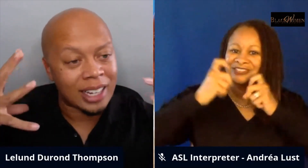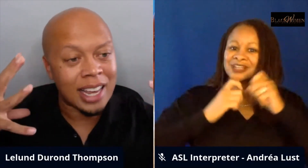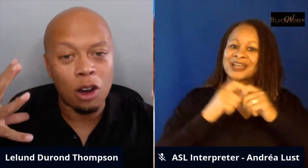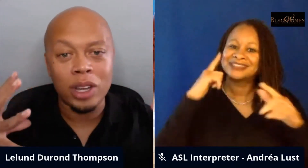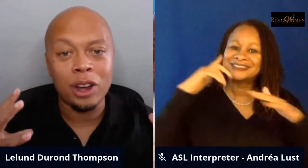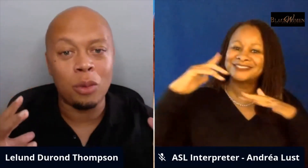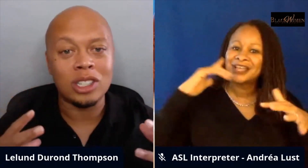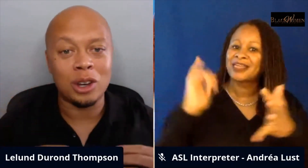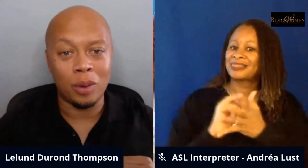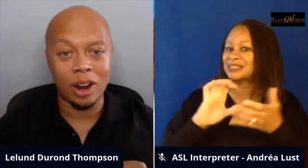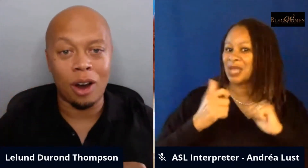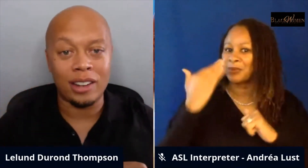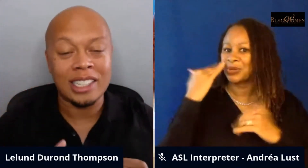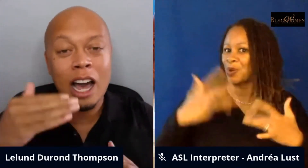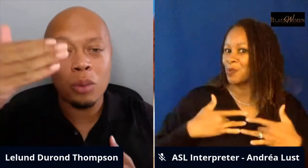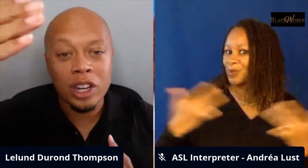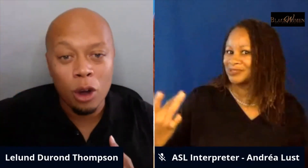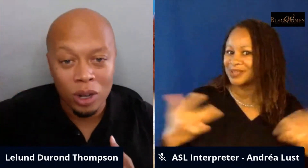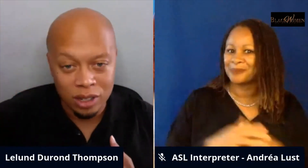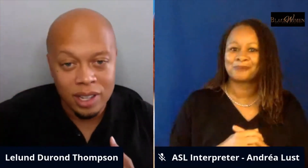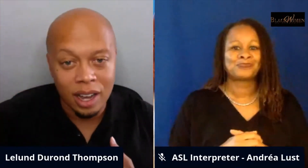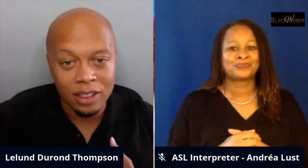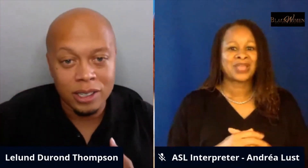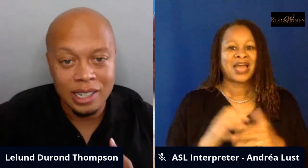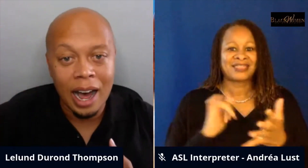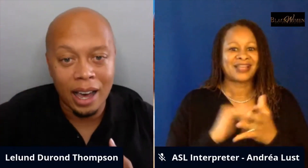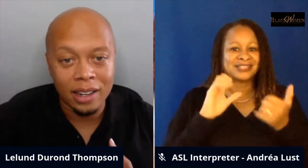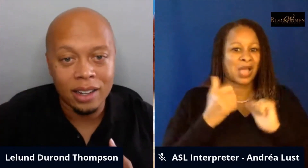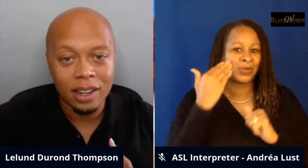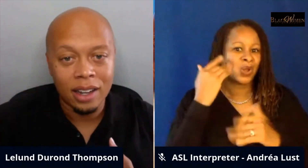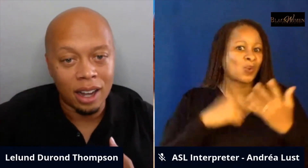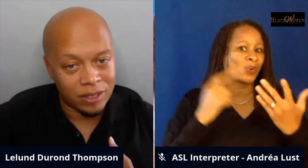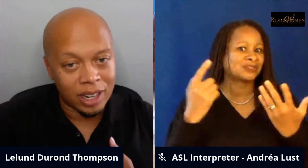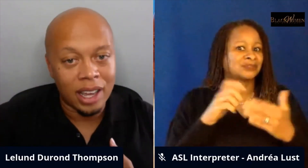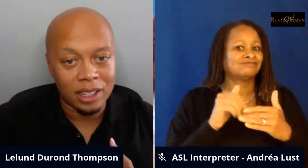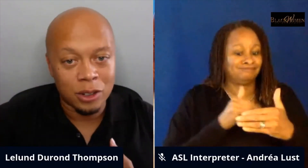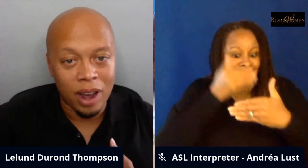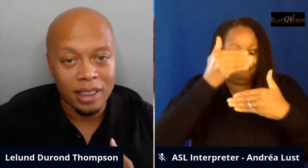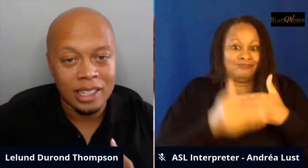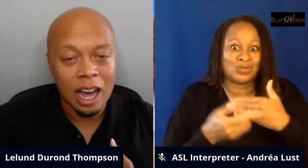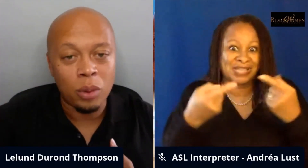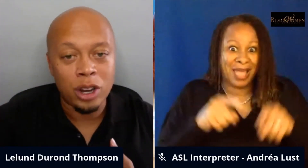sound, that's how we know what's going on. That's how we know what's on the other side of the